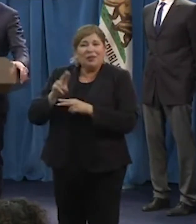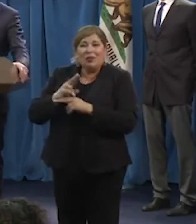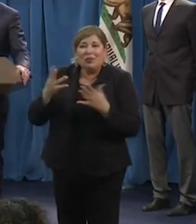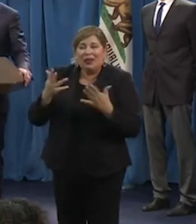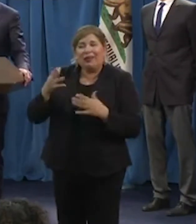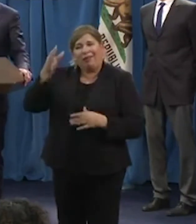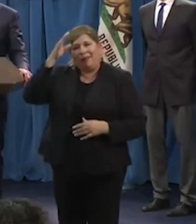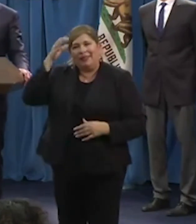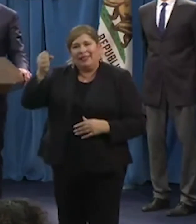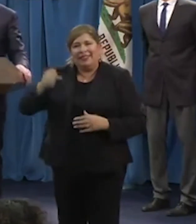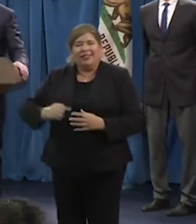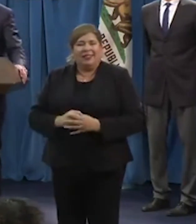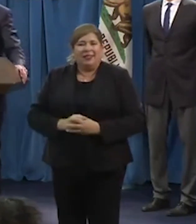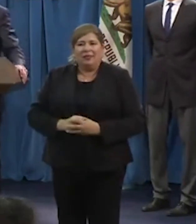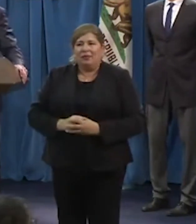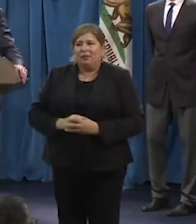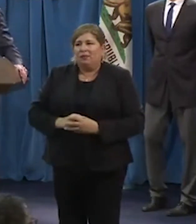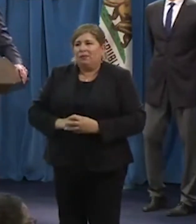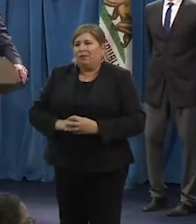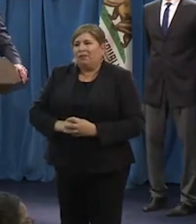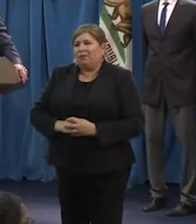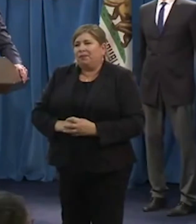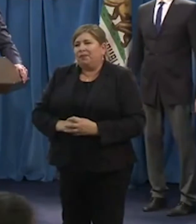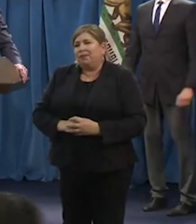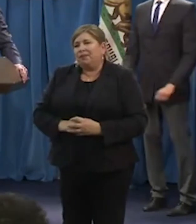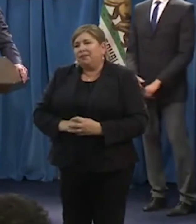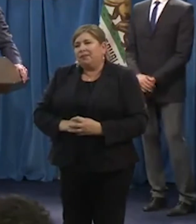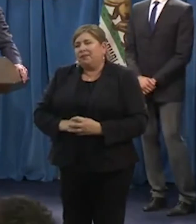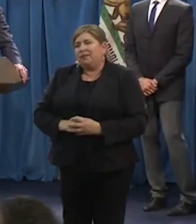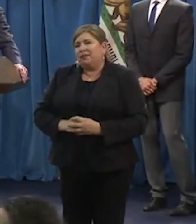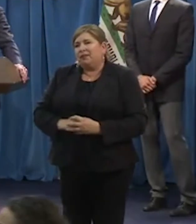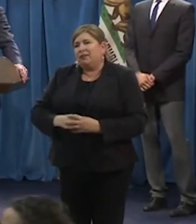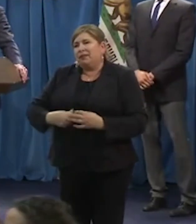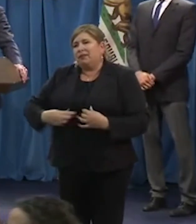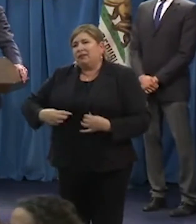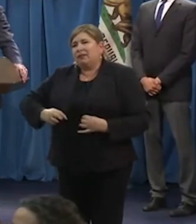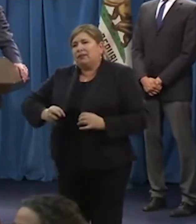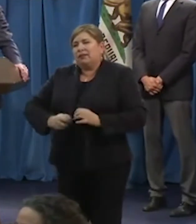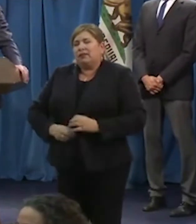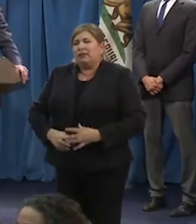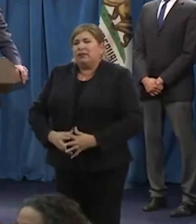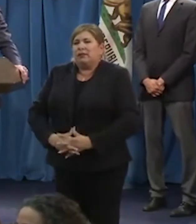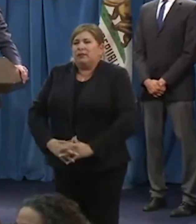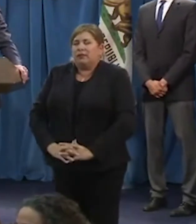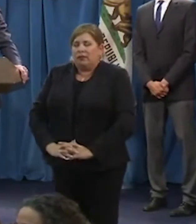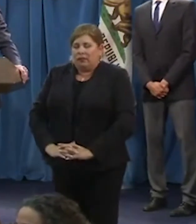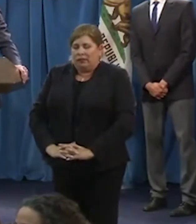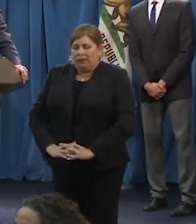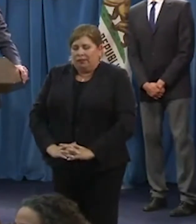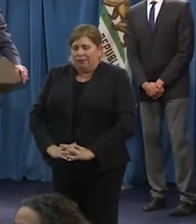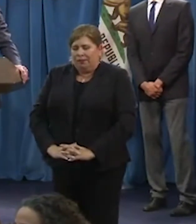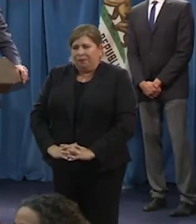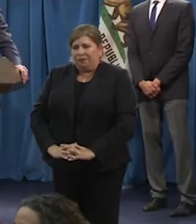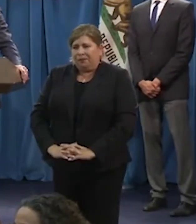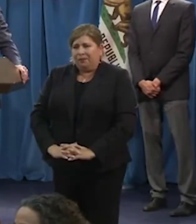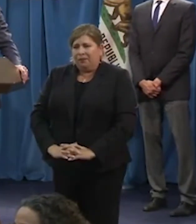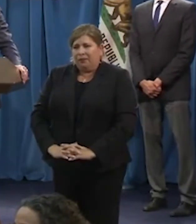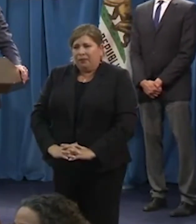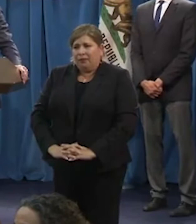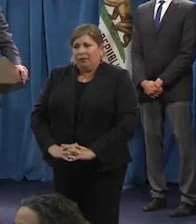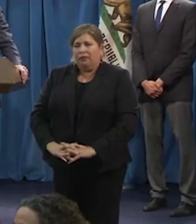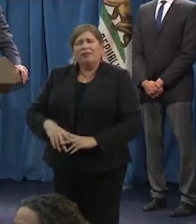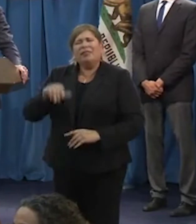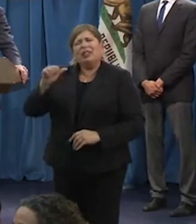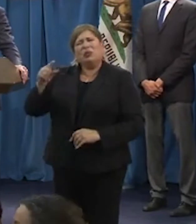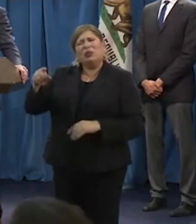sense. Governor, in your advice, forgive me, talk to me a little bit about why car rooms, casinos are kind of getting a